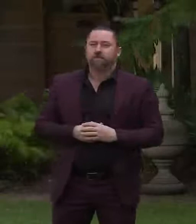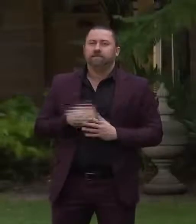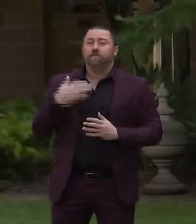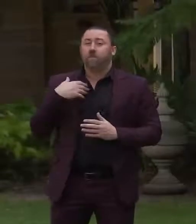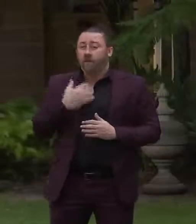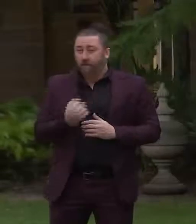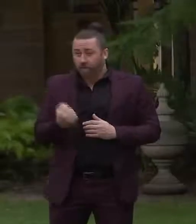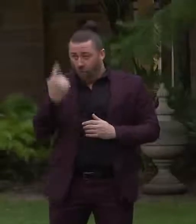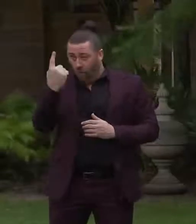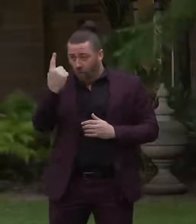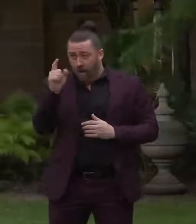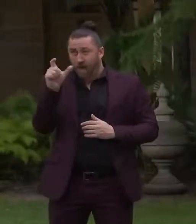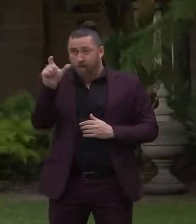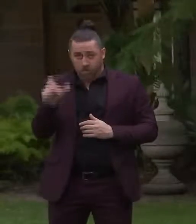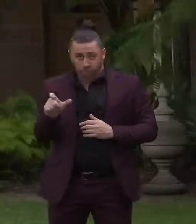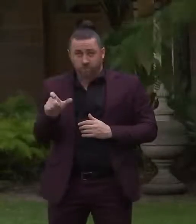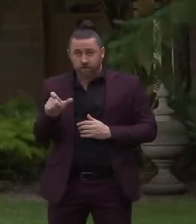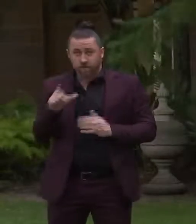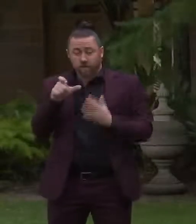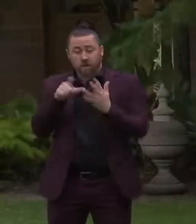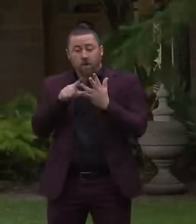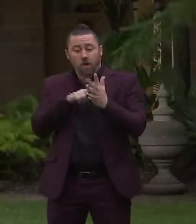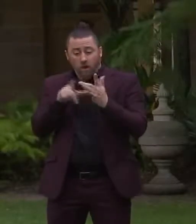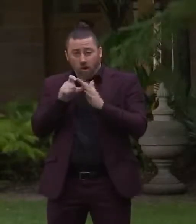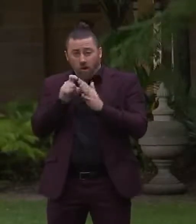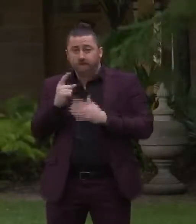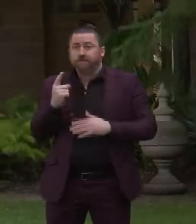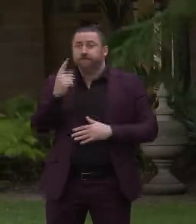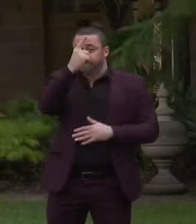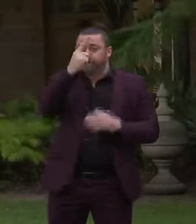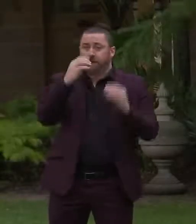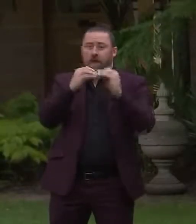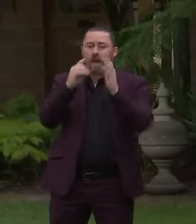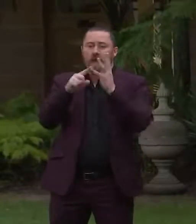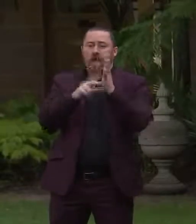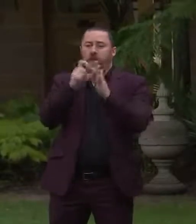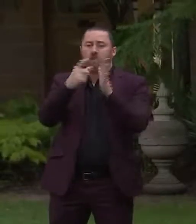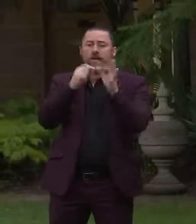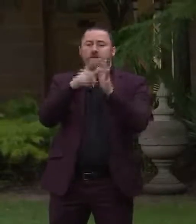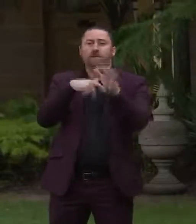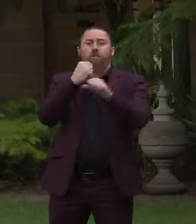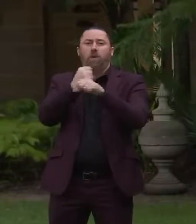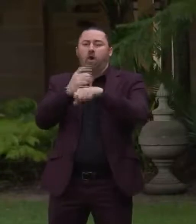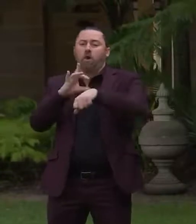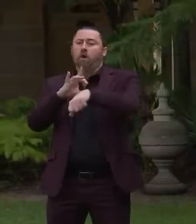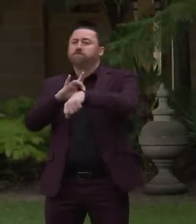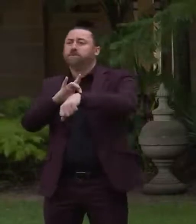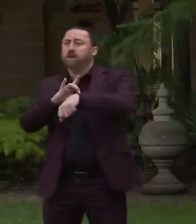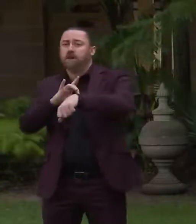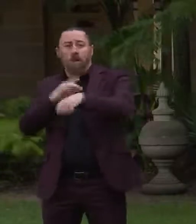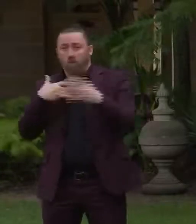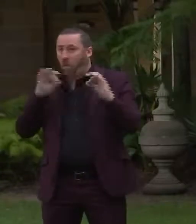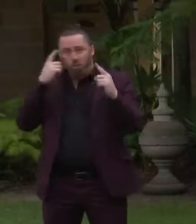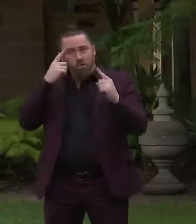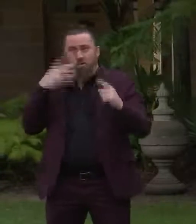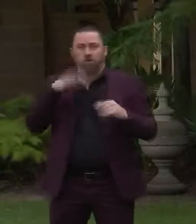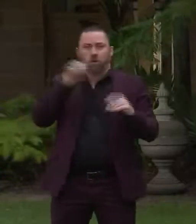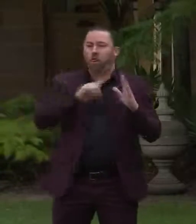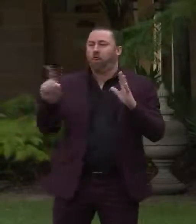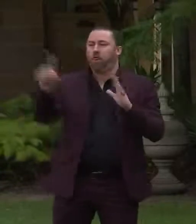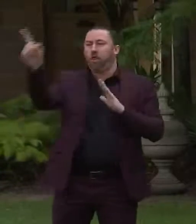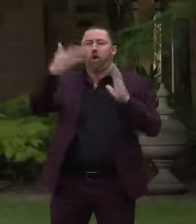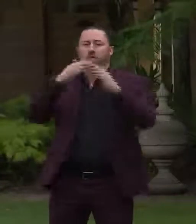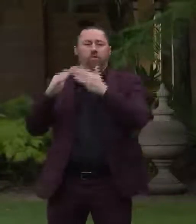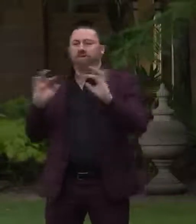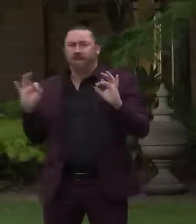person who has COVID in the Bundaberg Hospital. We are not worried about that at all. They have not been out and about in the community. And of